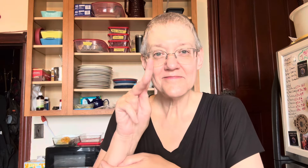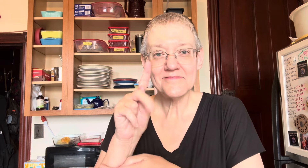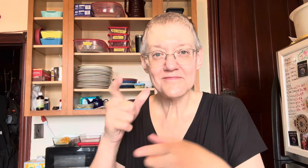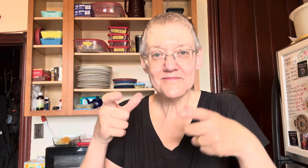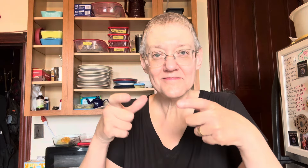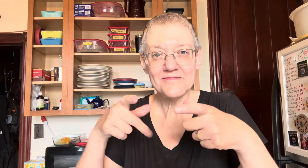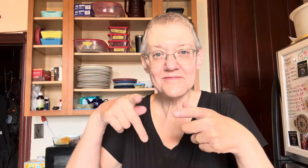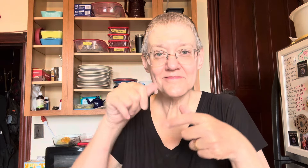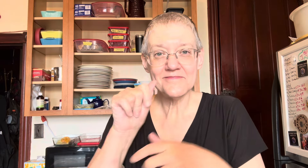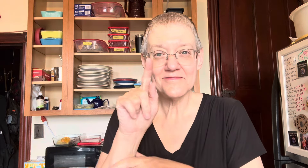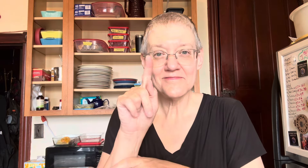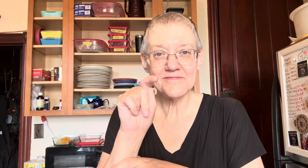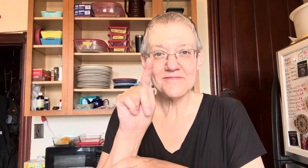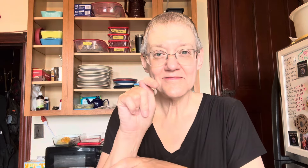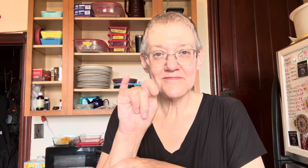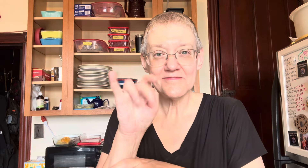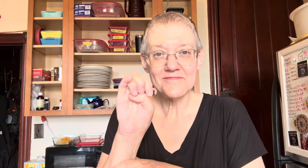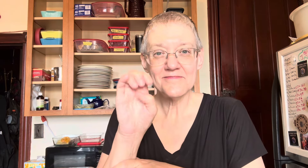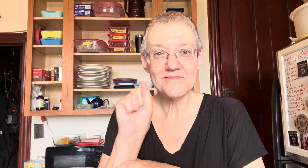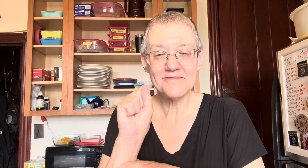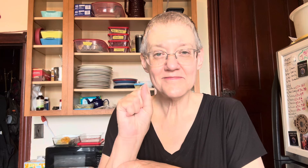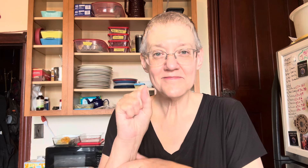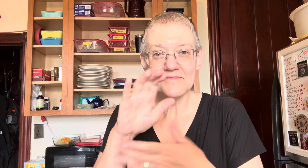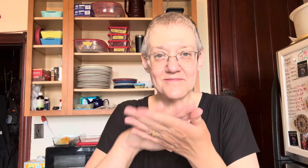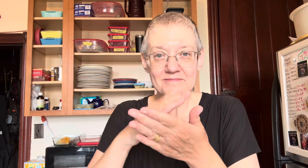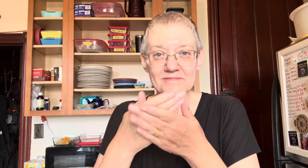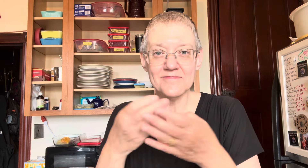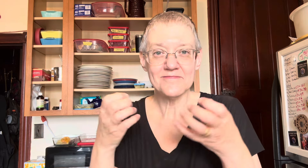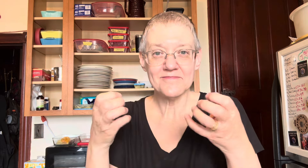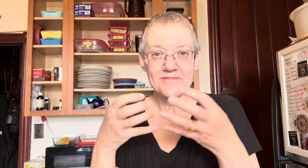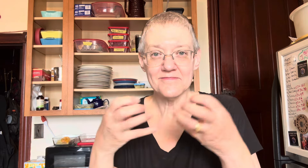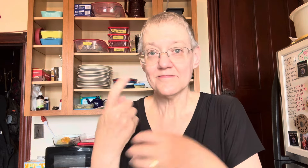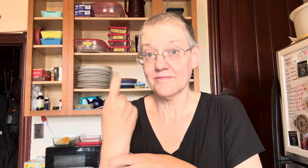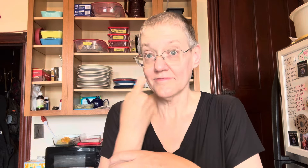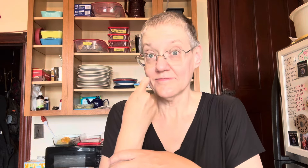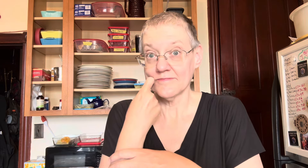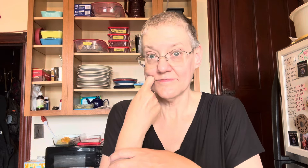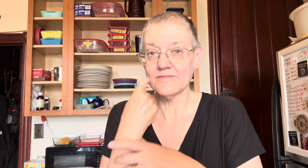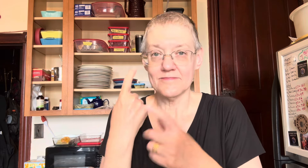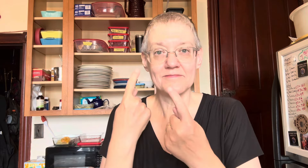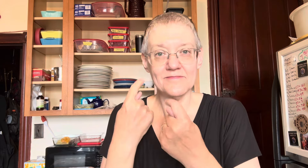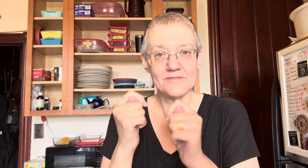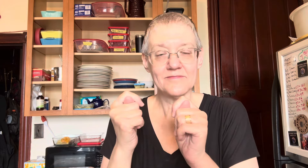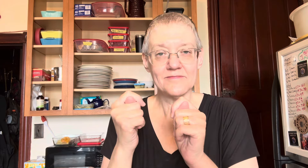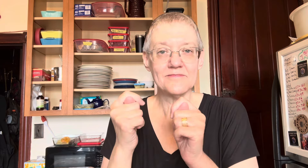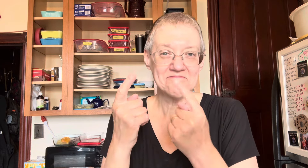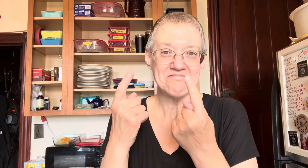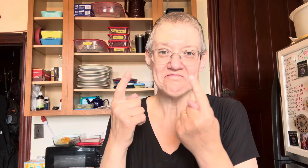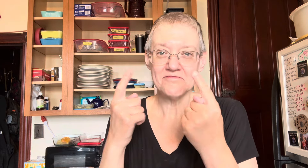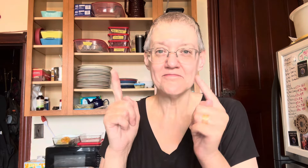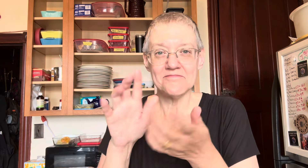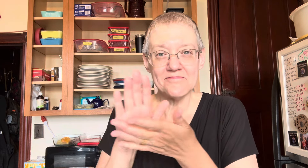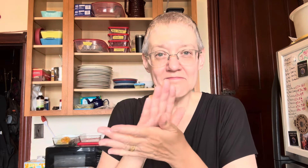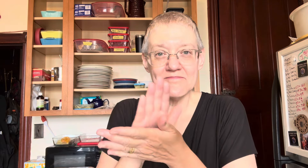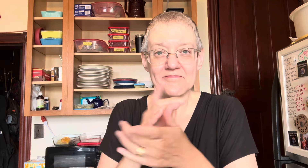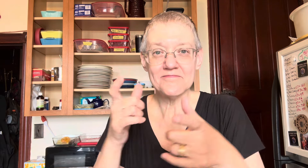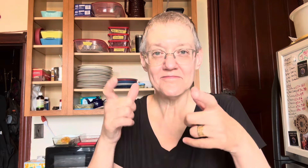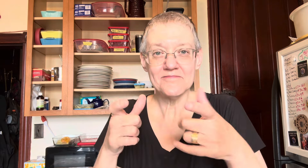bring frozen pork patties, and I've been experimenting. I figured out I can cook them in the